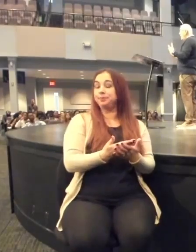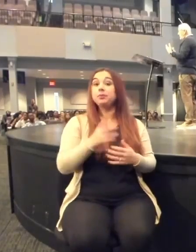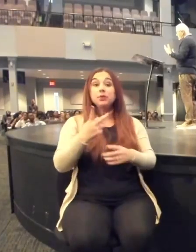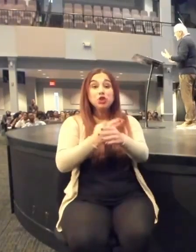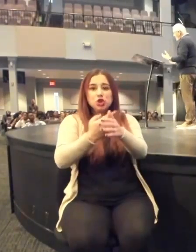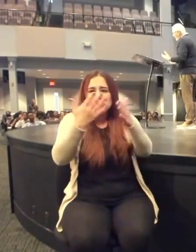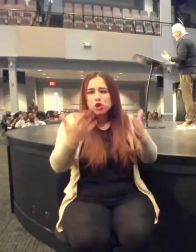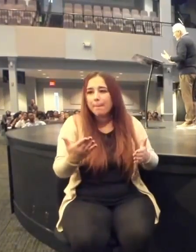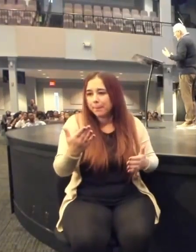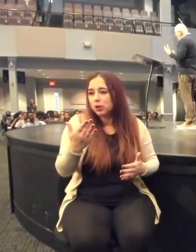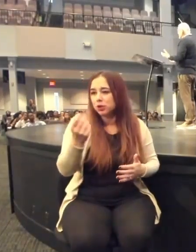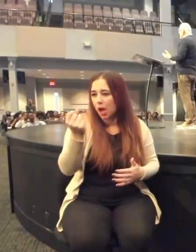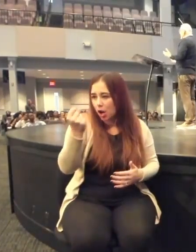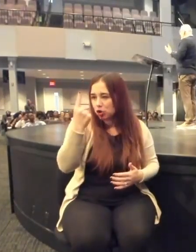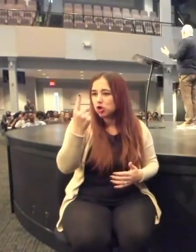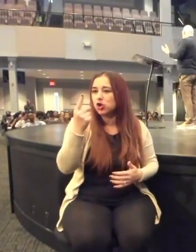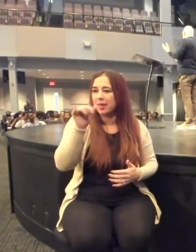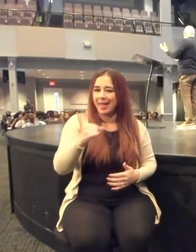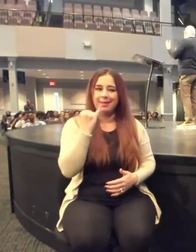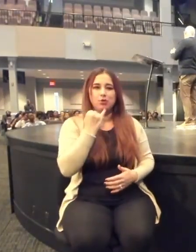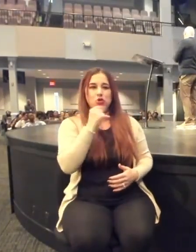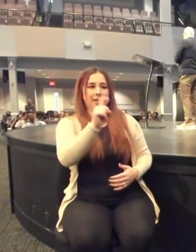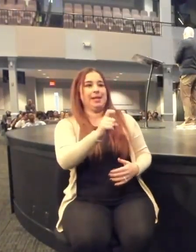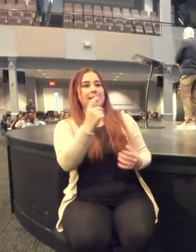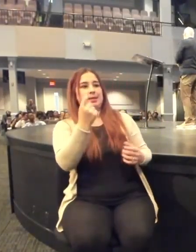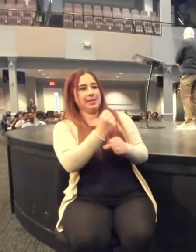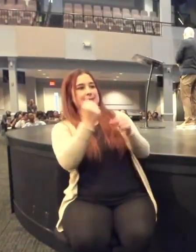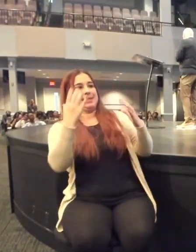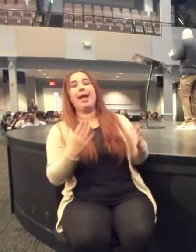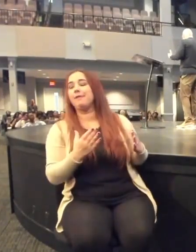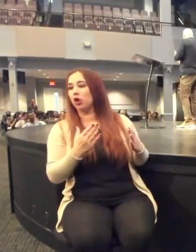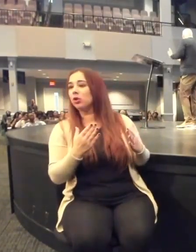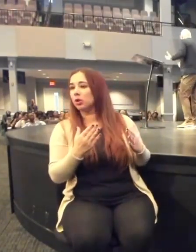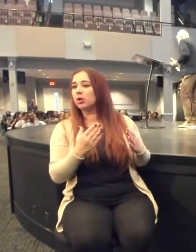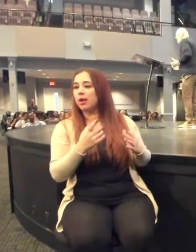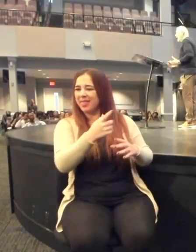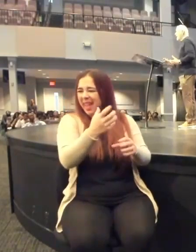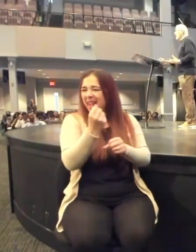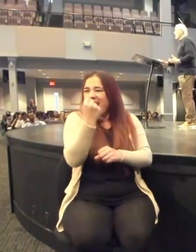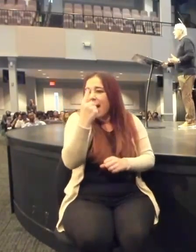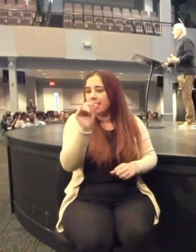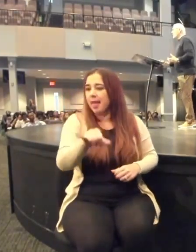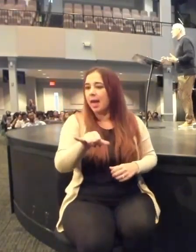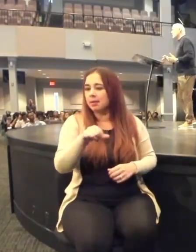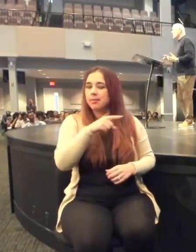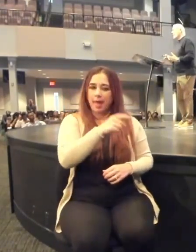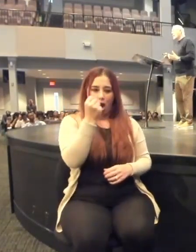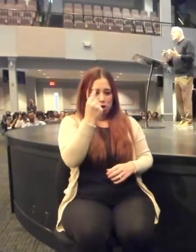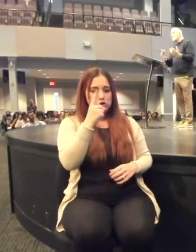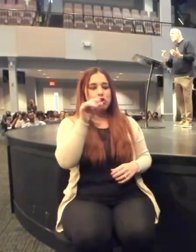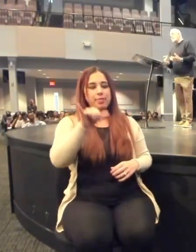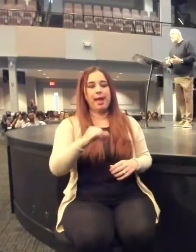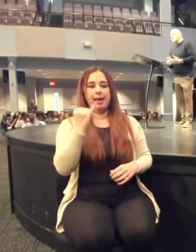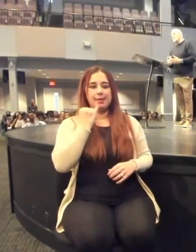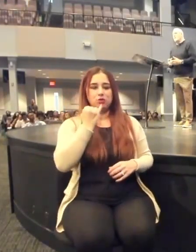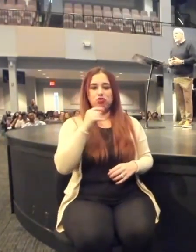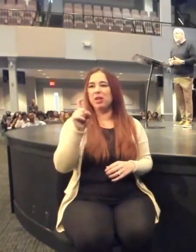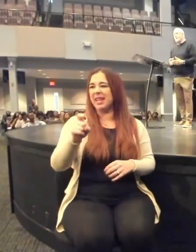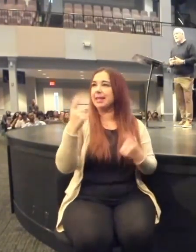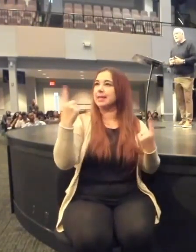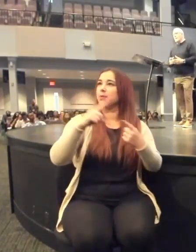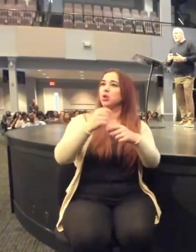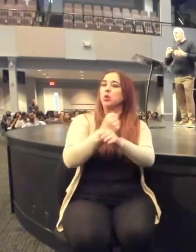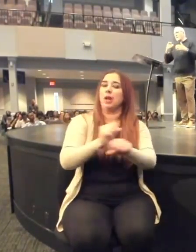shepherds understood that Israel needed a Savior. They got it. They understood that. They understood that Israel needed a